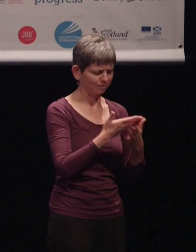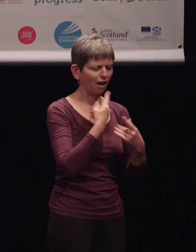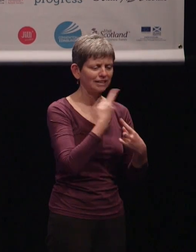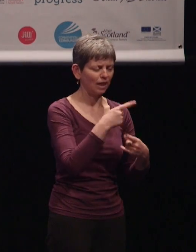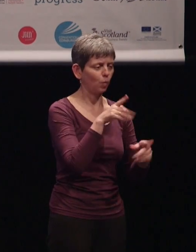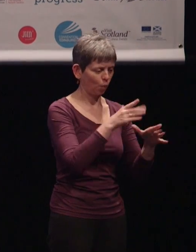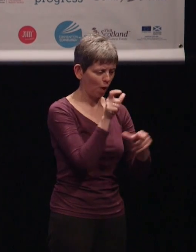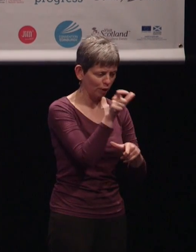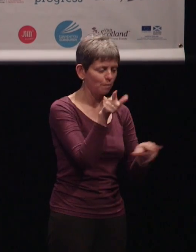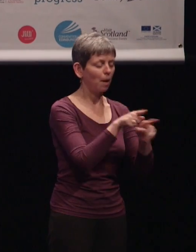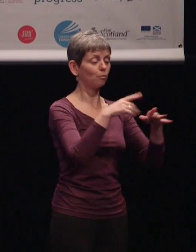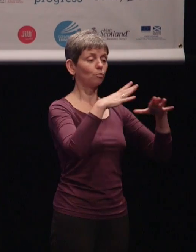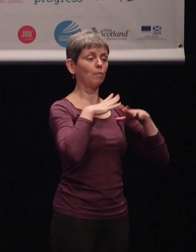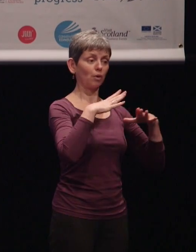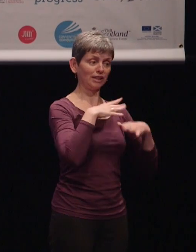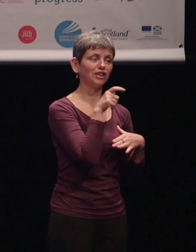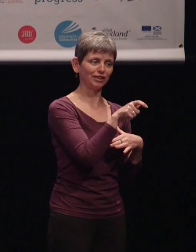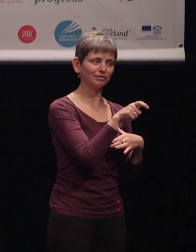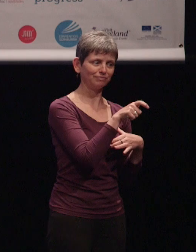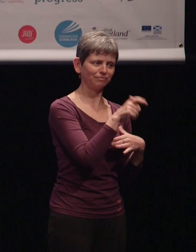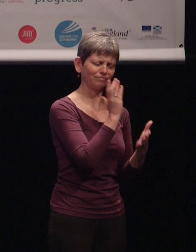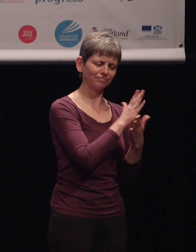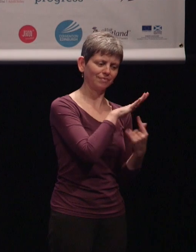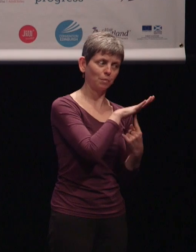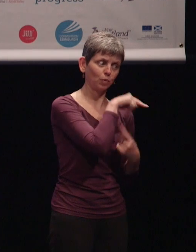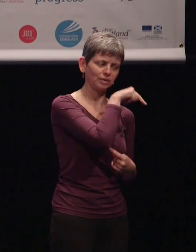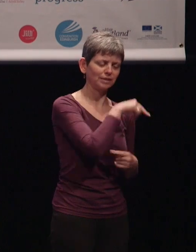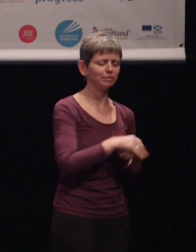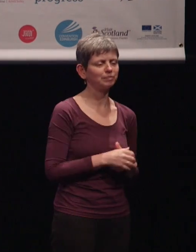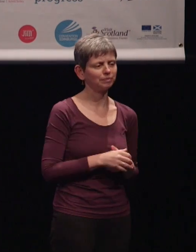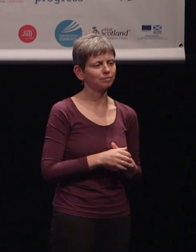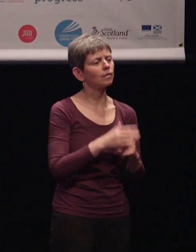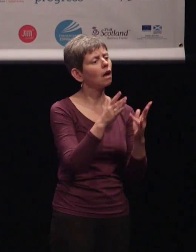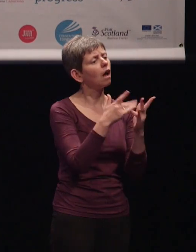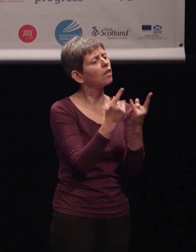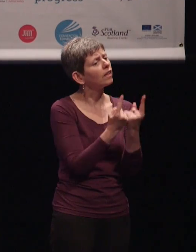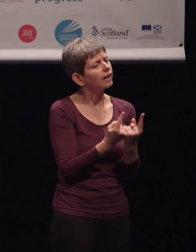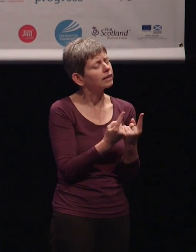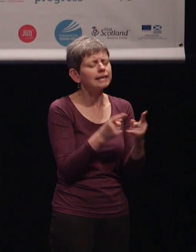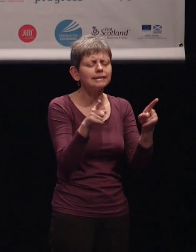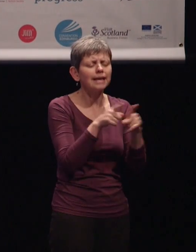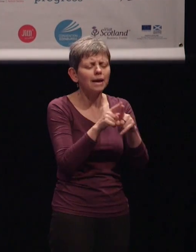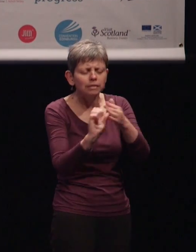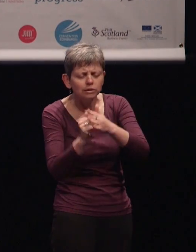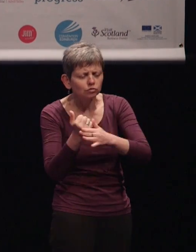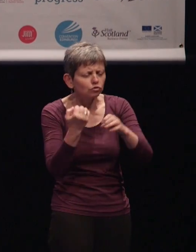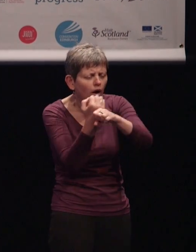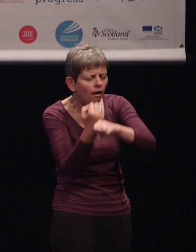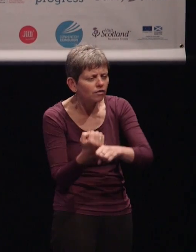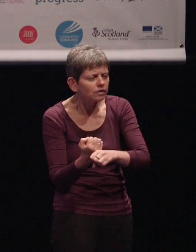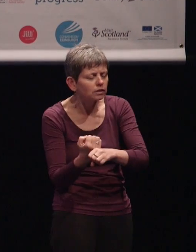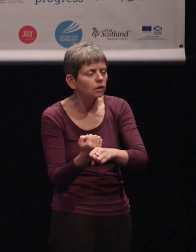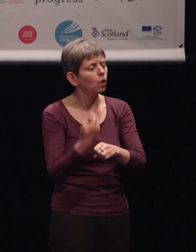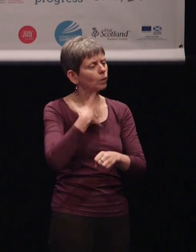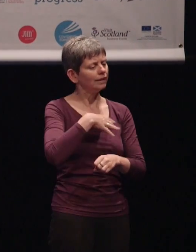or say that in English, I'm sorry. The other thing we need, just like a craftsman, we need a